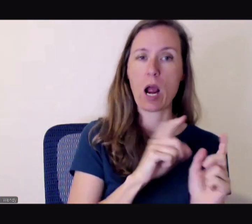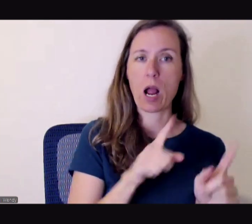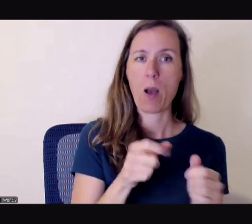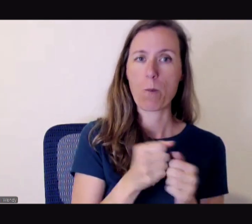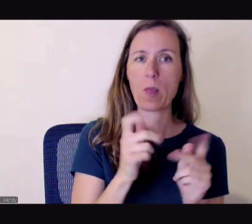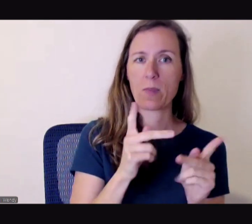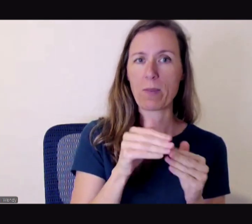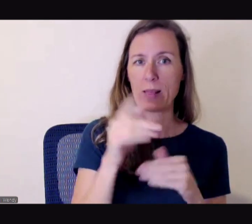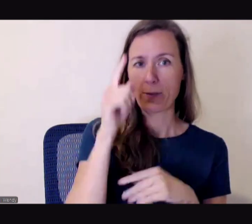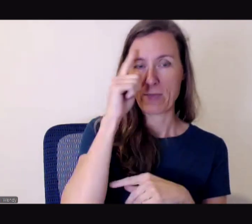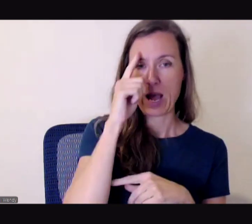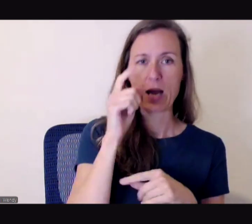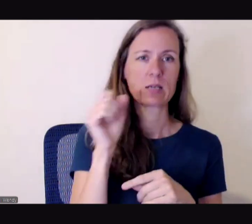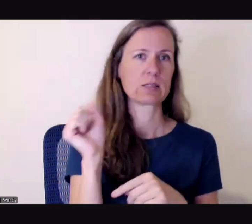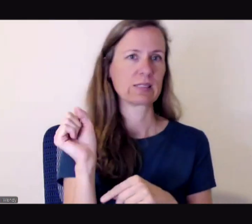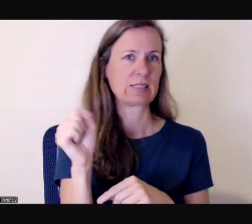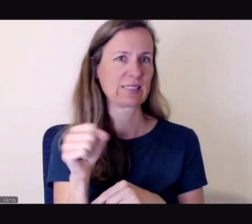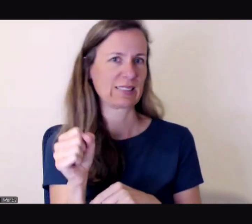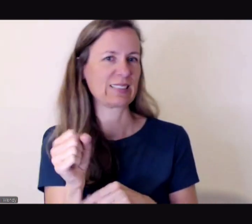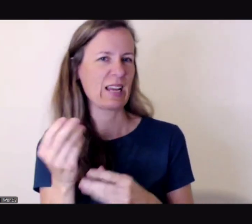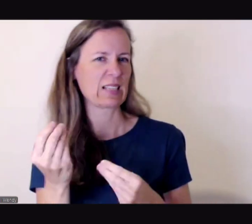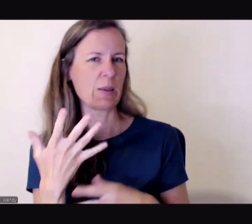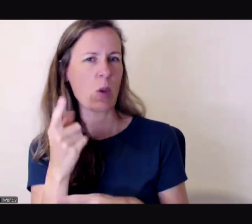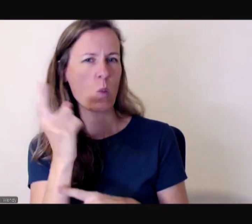to do it? Give me 1 second. Okay. I'm sorry.